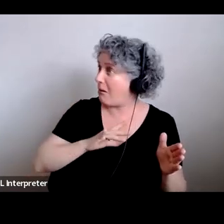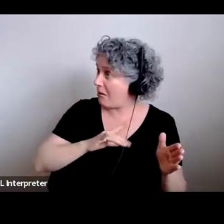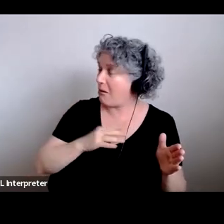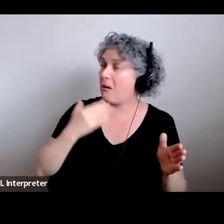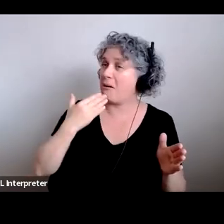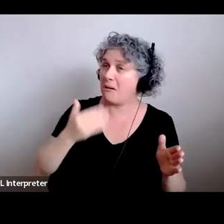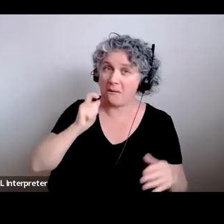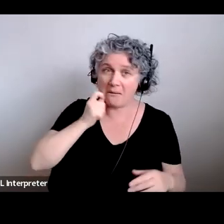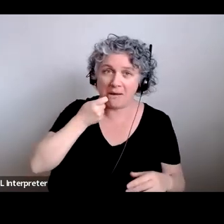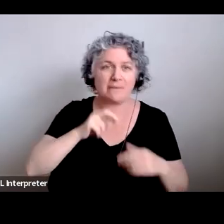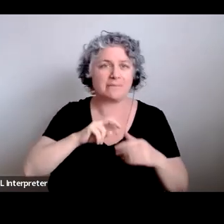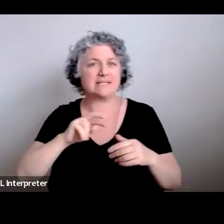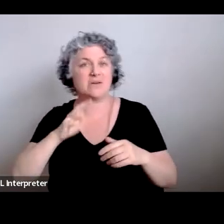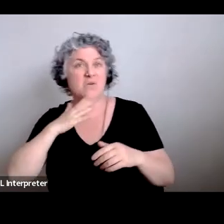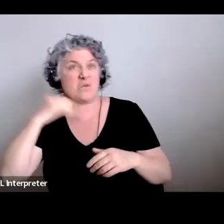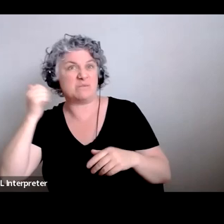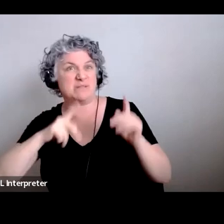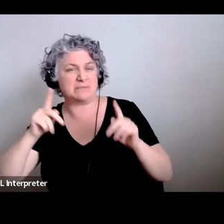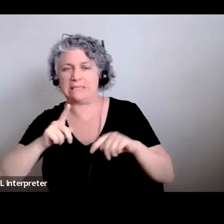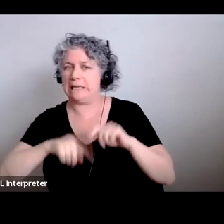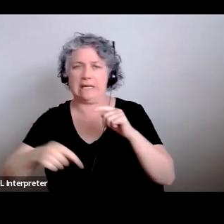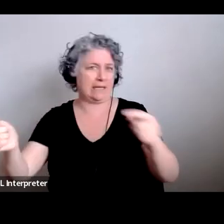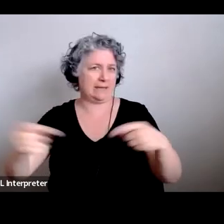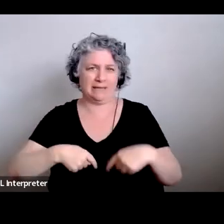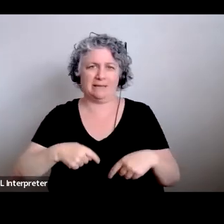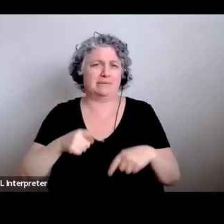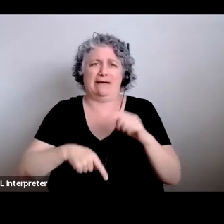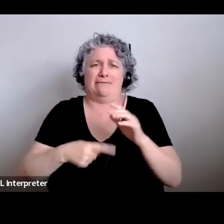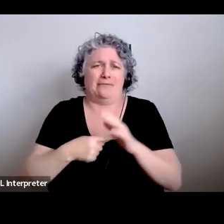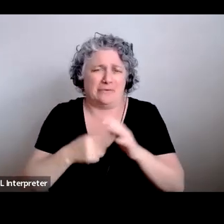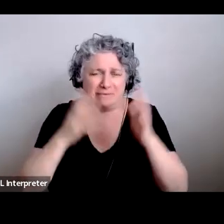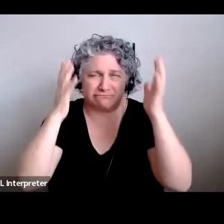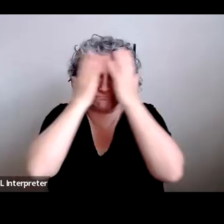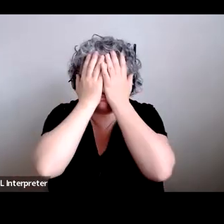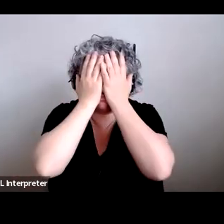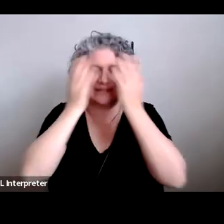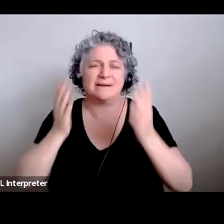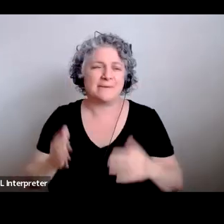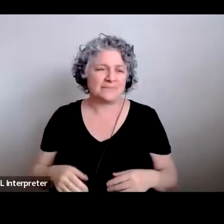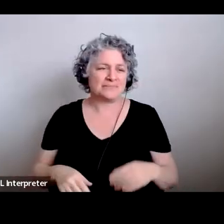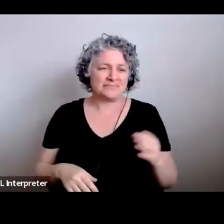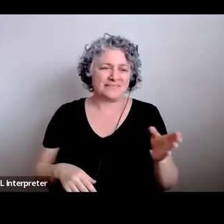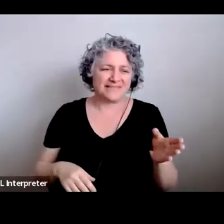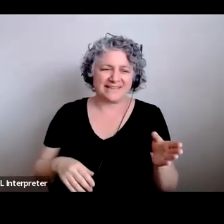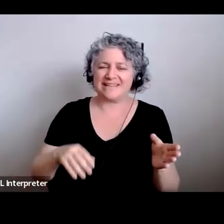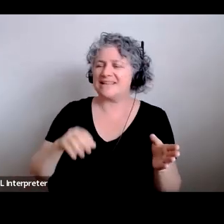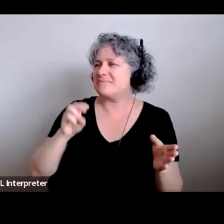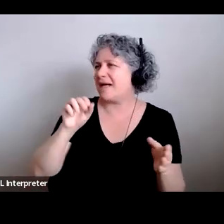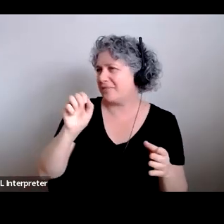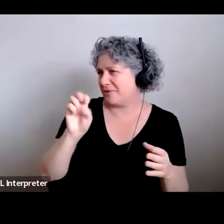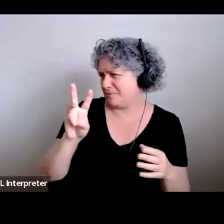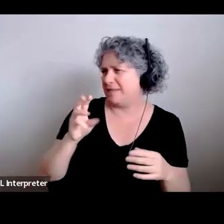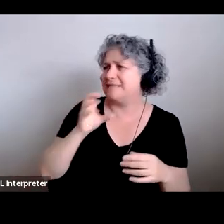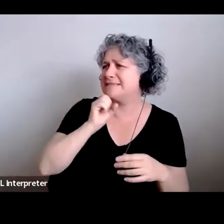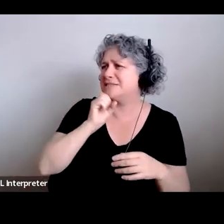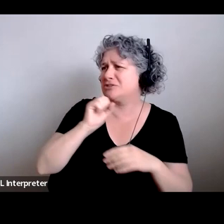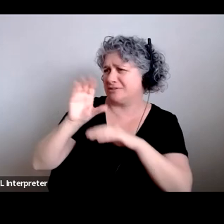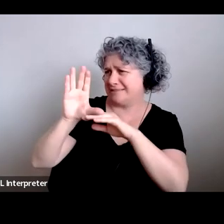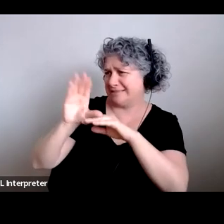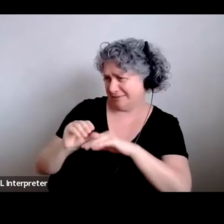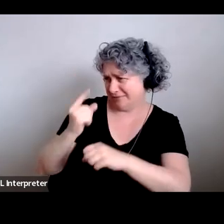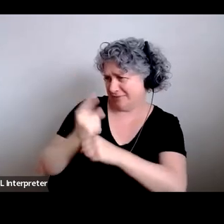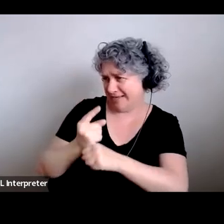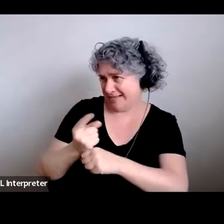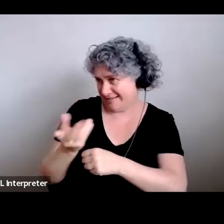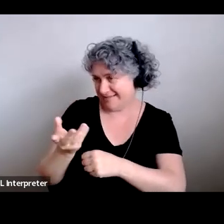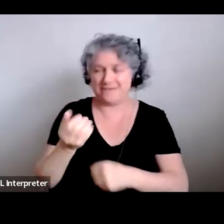means nobody old will come. Yeah. Well, then you have the seniors discount. You must. Yeah, exactly. No.